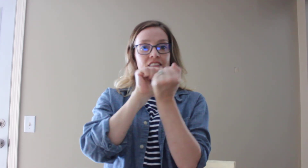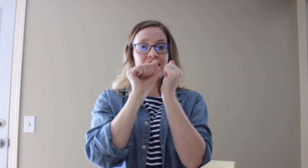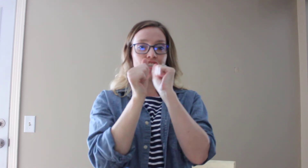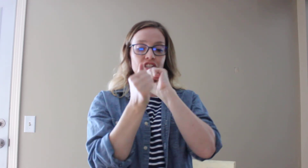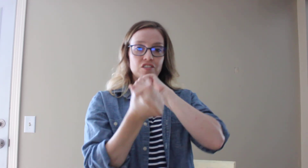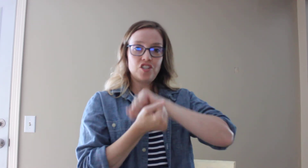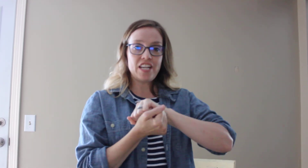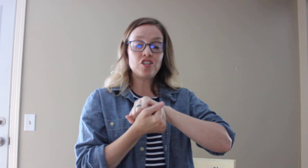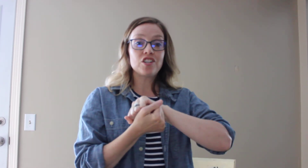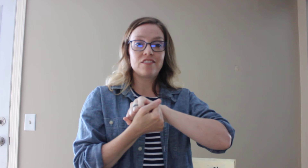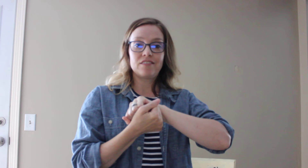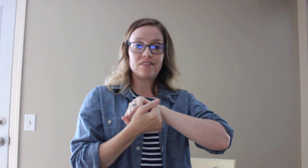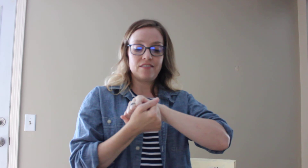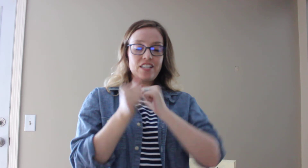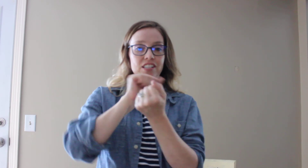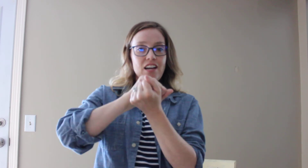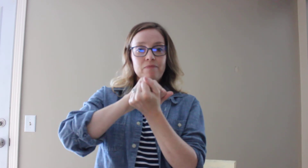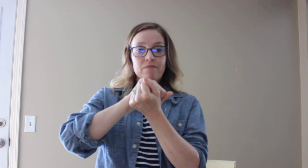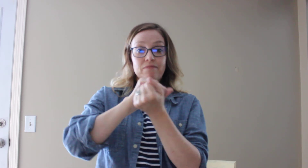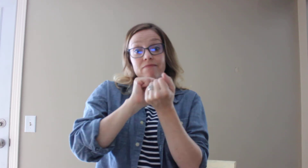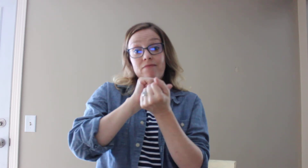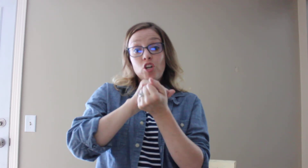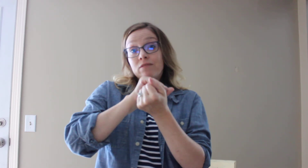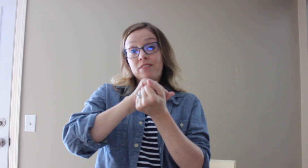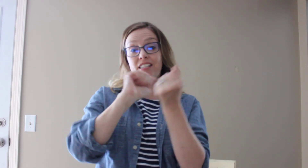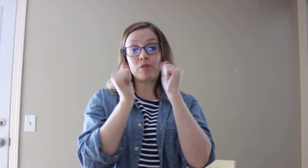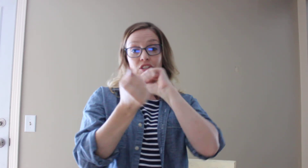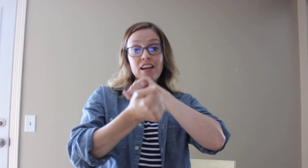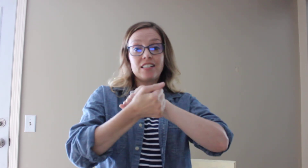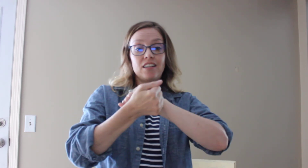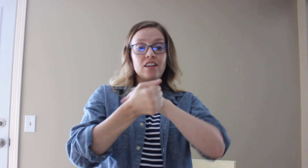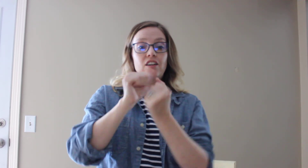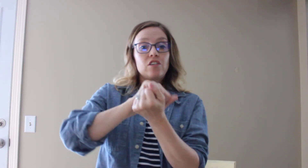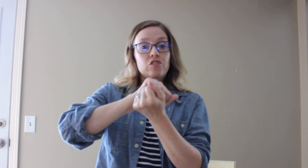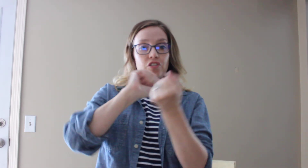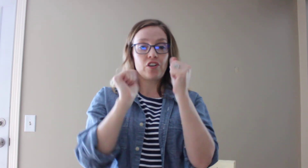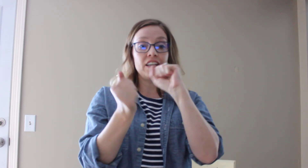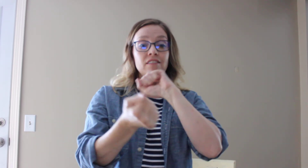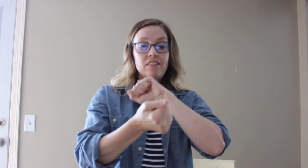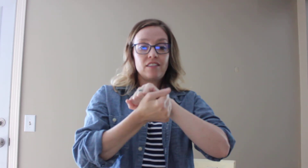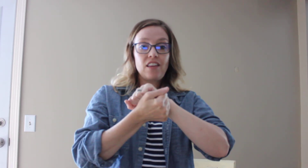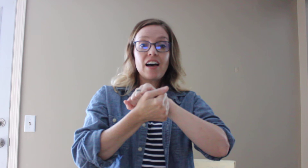they just change. They just turn. They switch sides. Turning